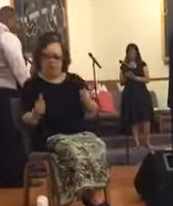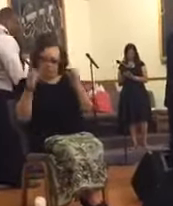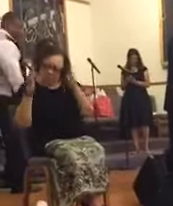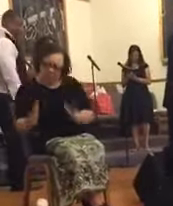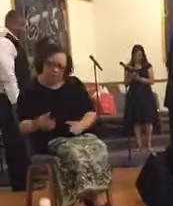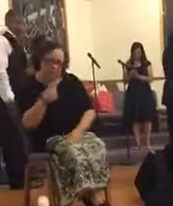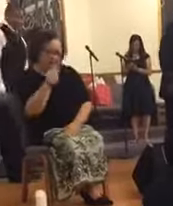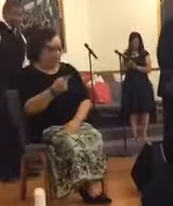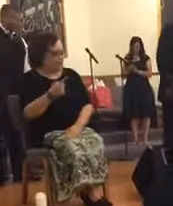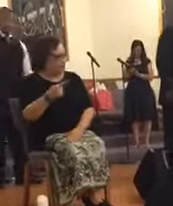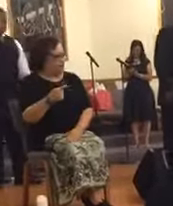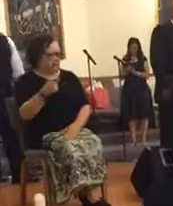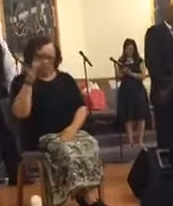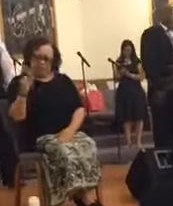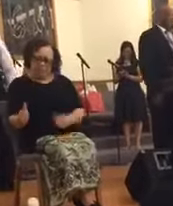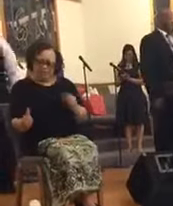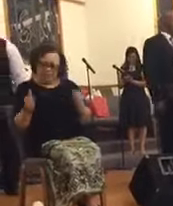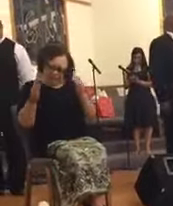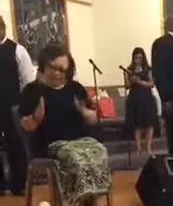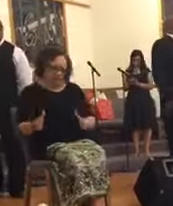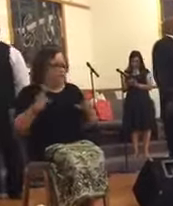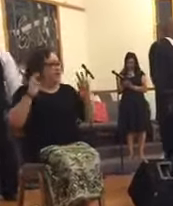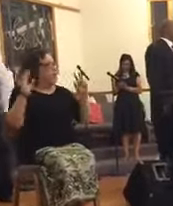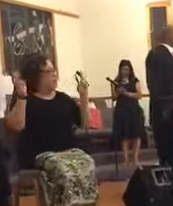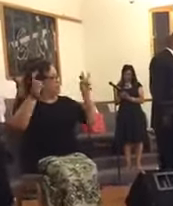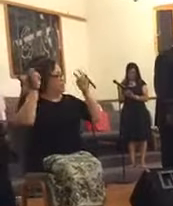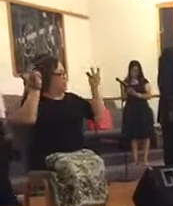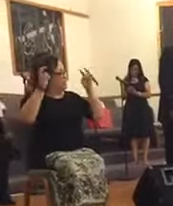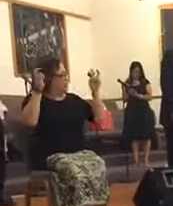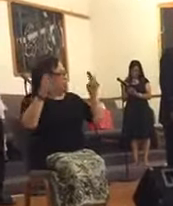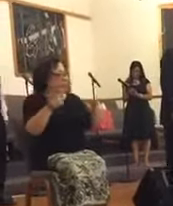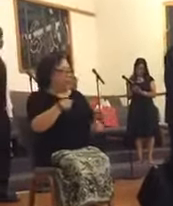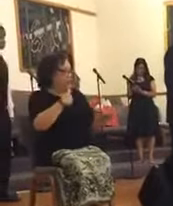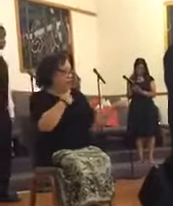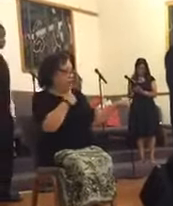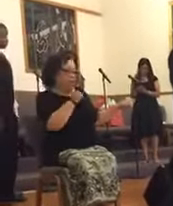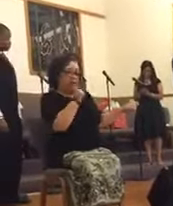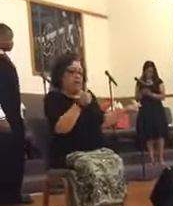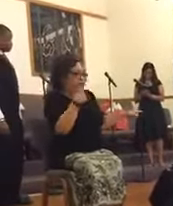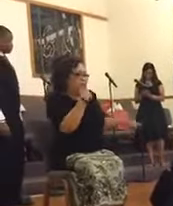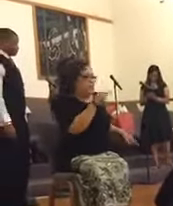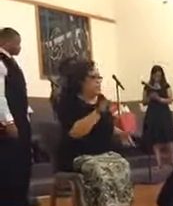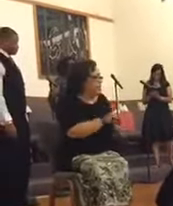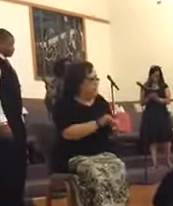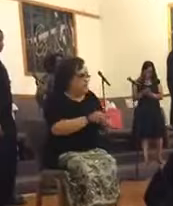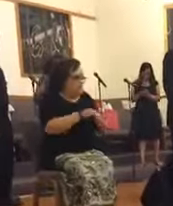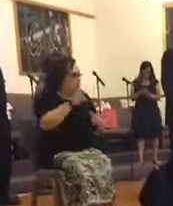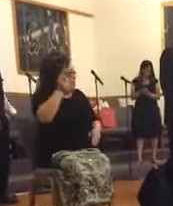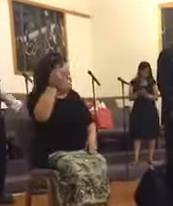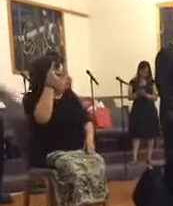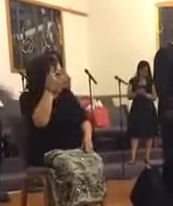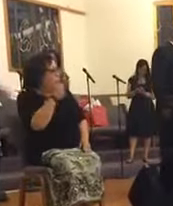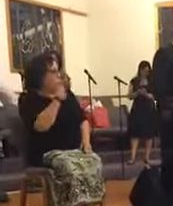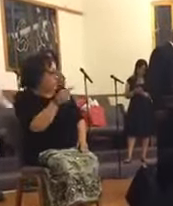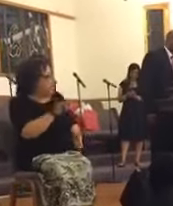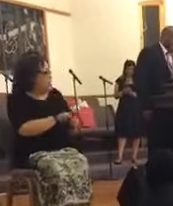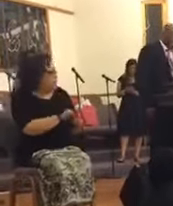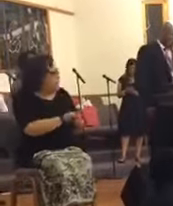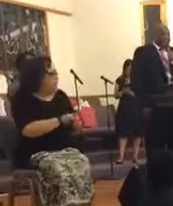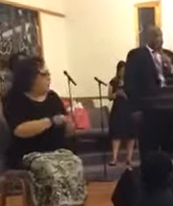something. Why you celebrating? Celebrate. See that Paul said. Celebrate. I fought a good